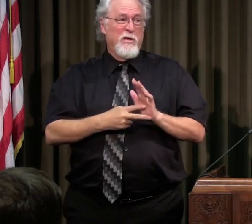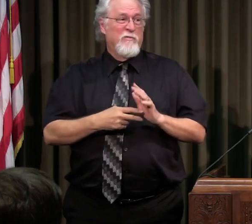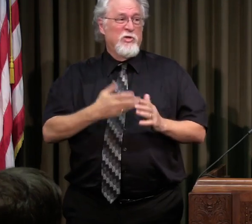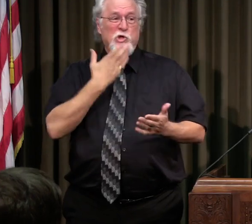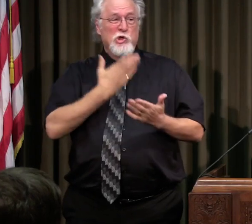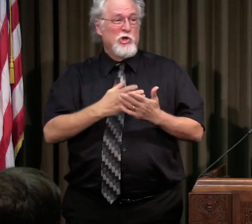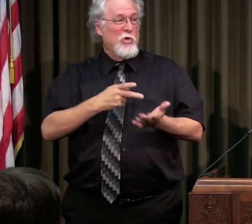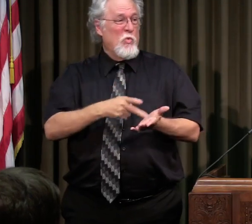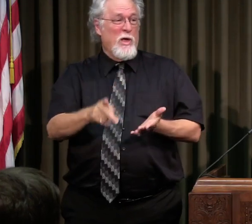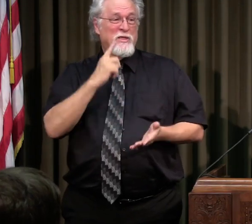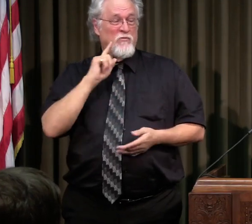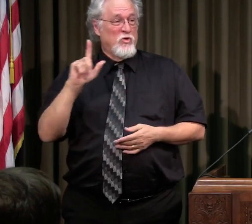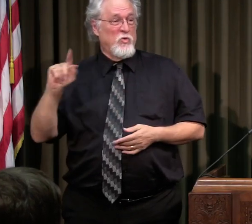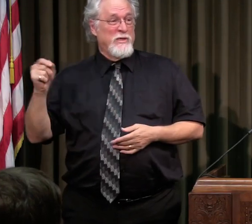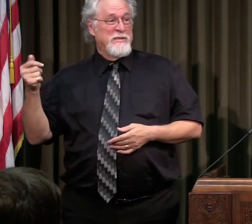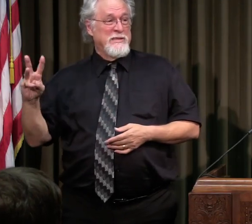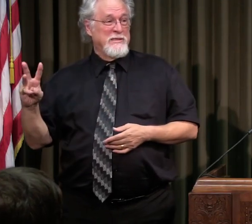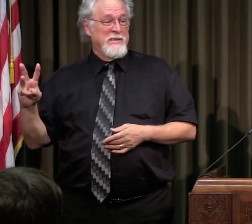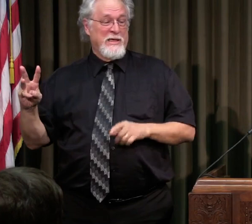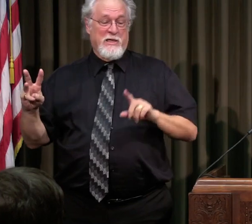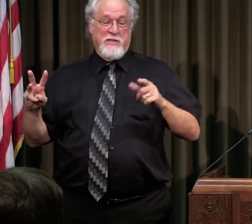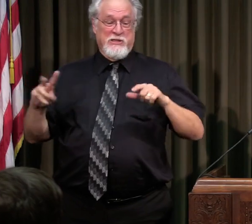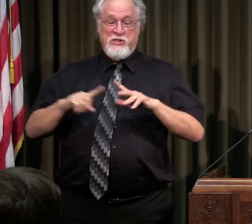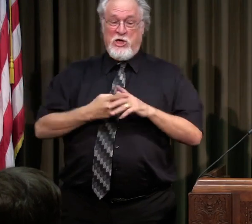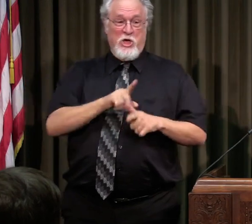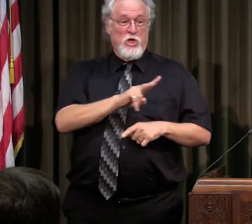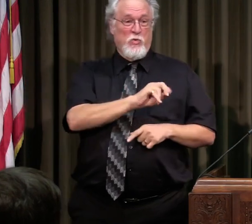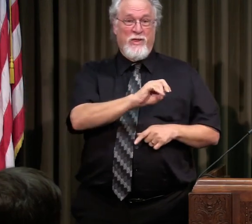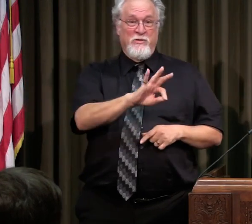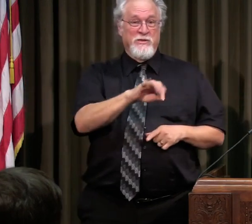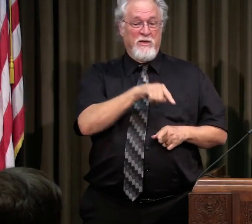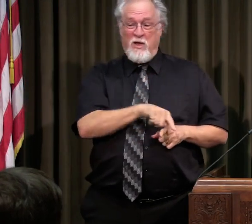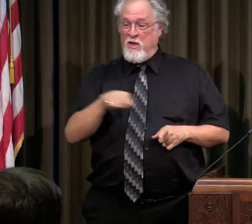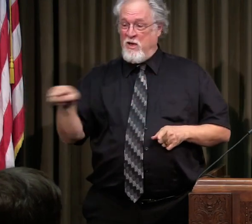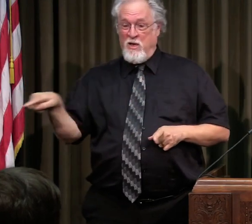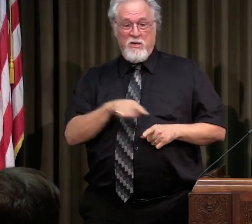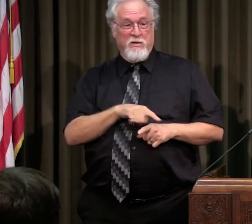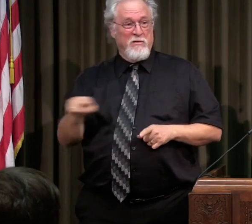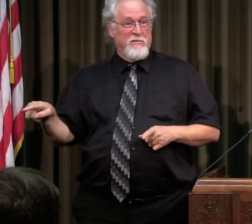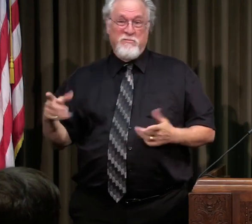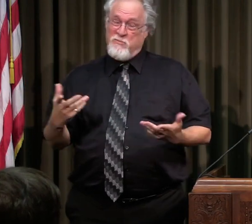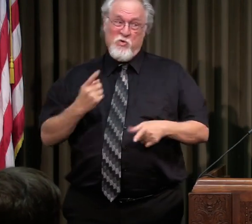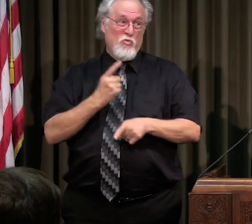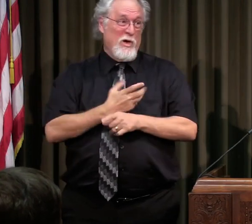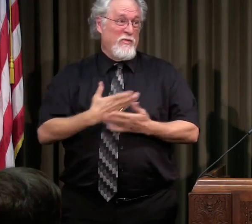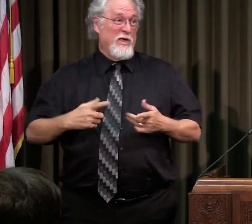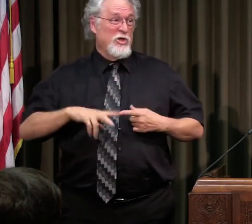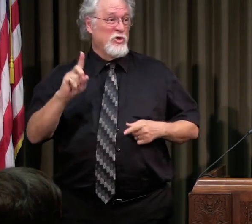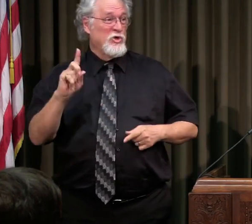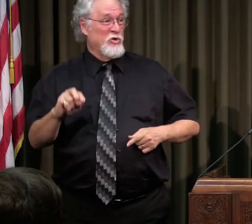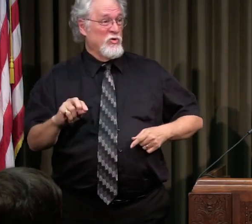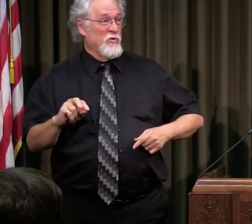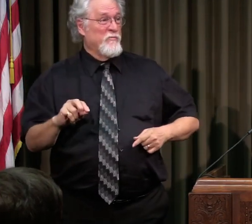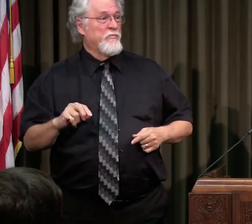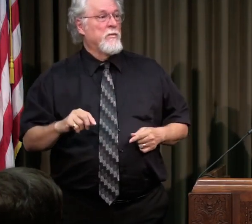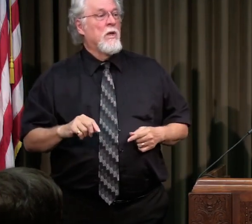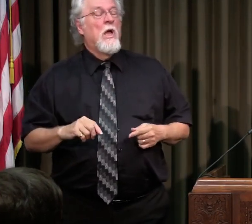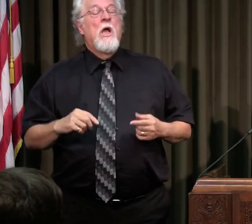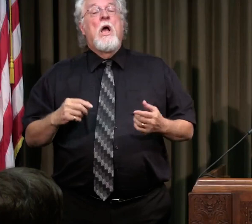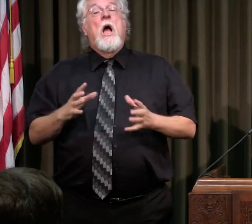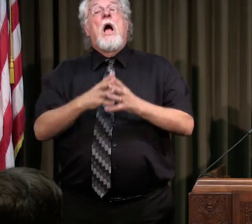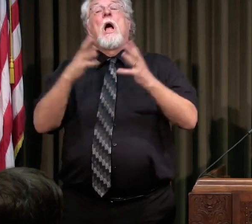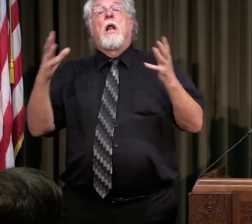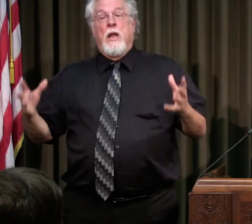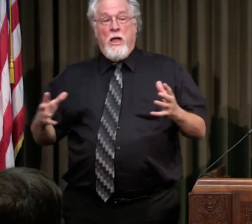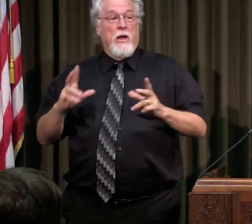in 2016. I believe it's the right thing to do. I know that a considerable